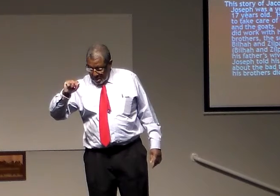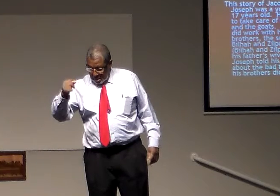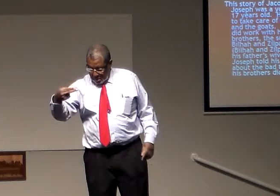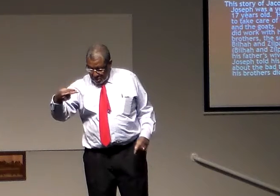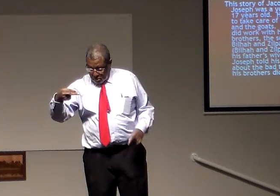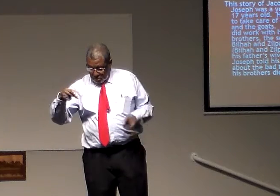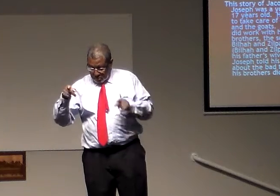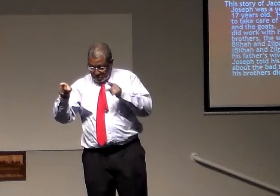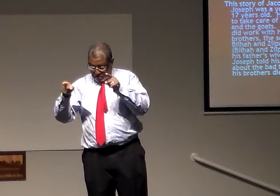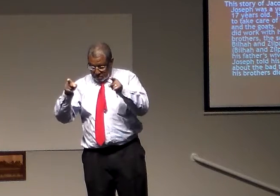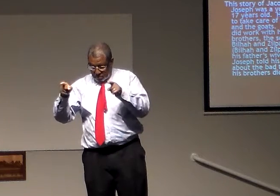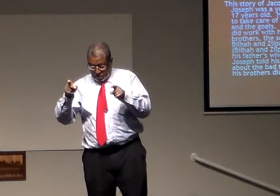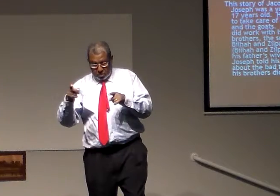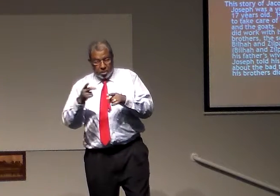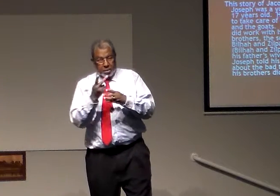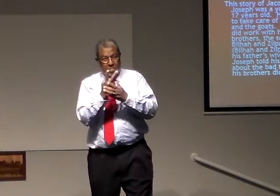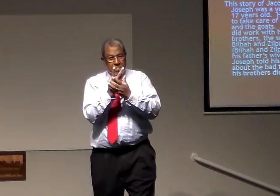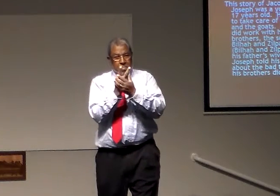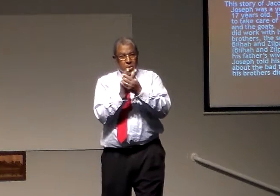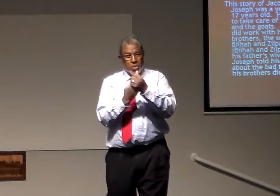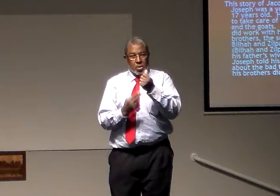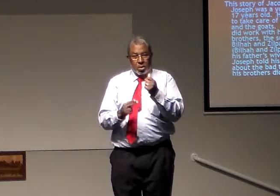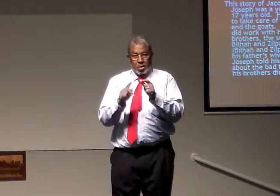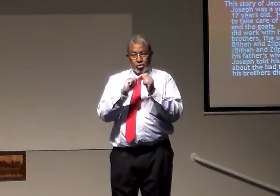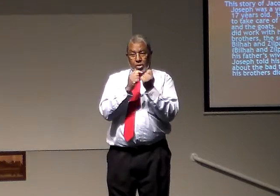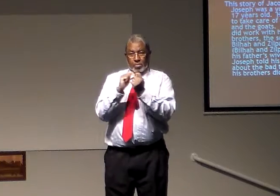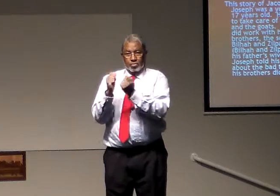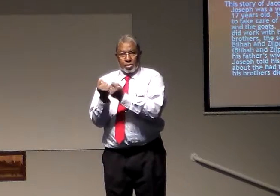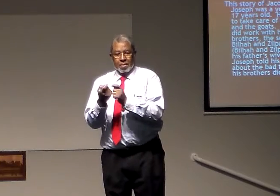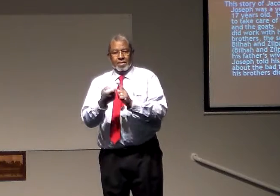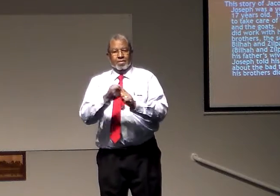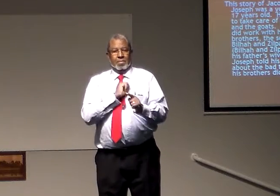Bilhah and Zilpah were his father's wife.